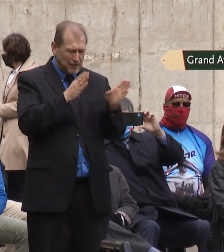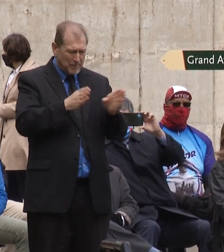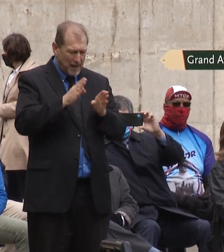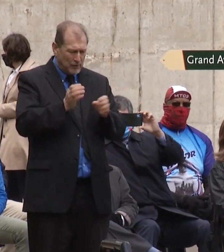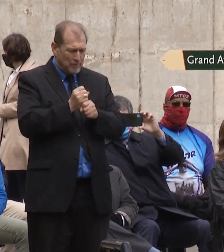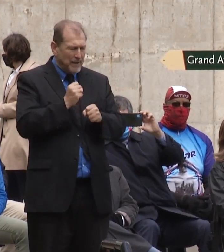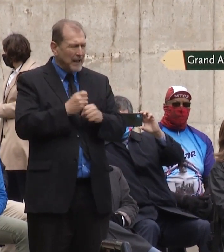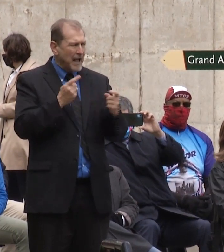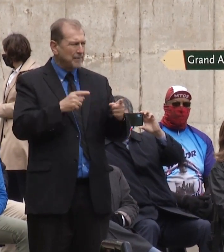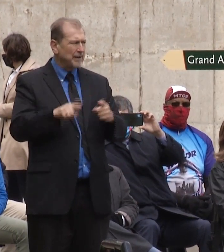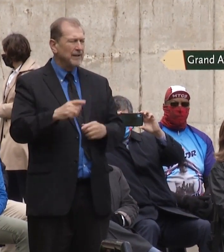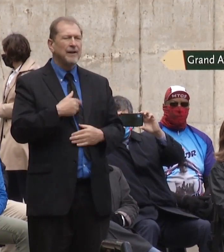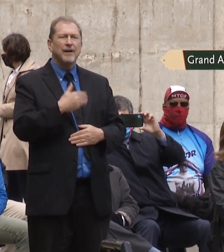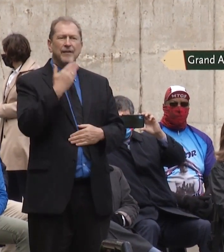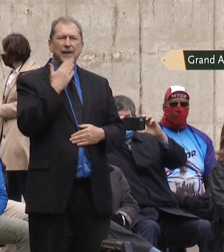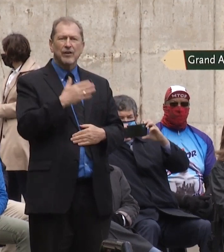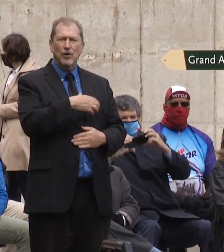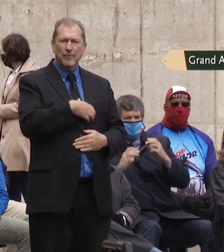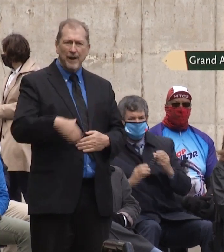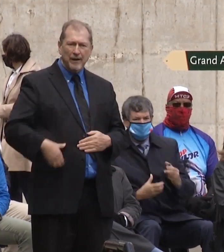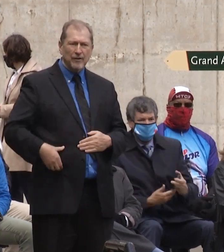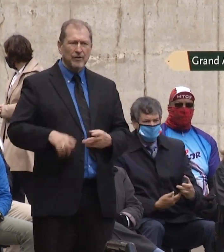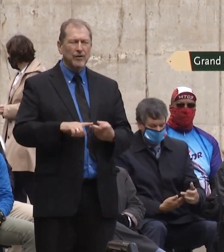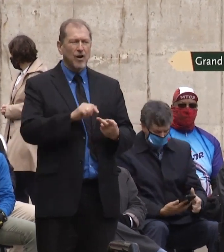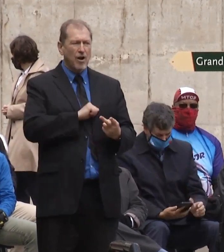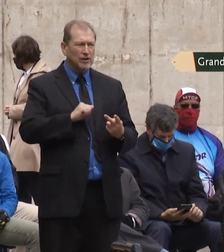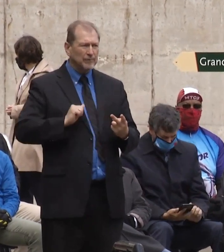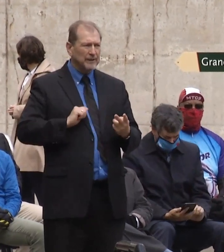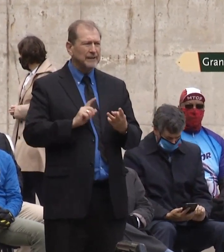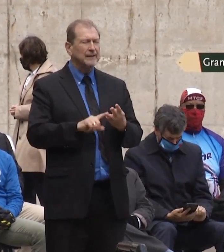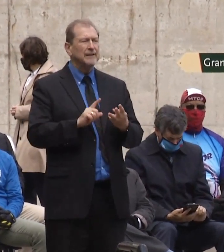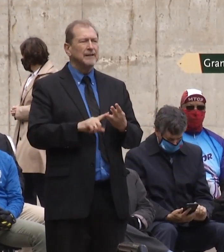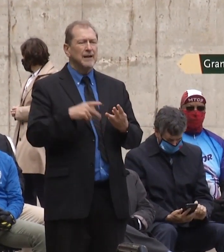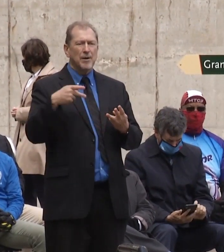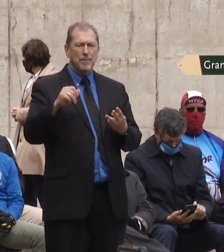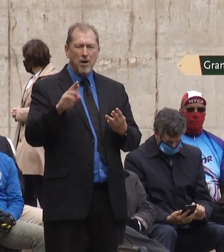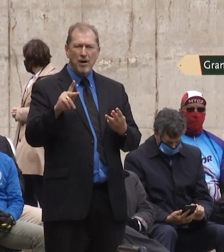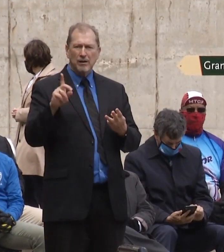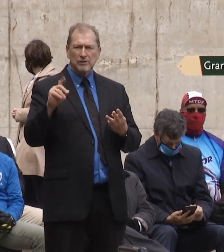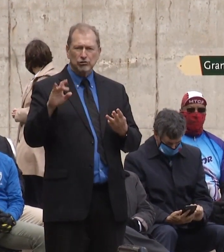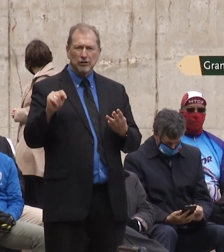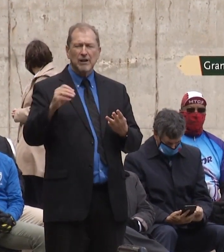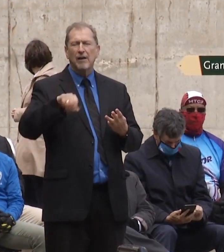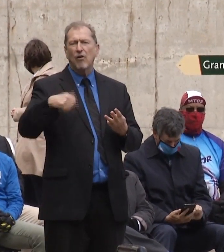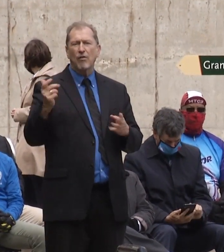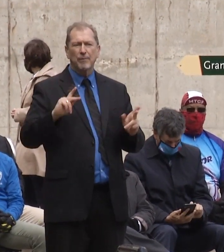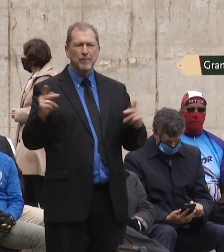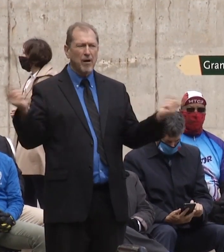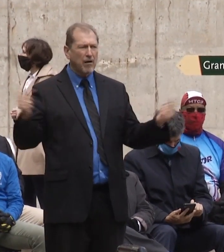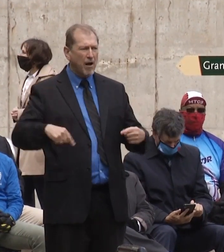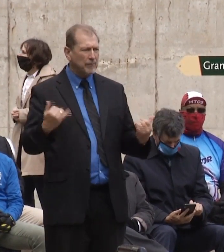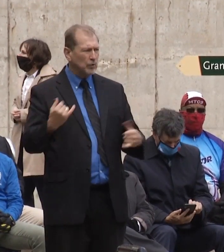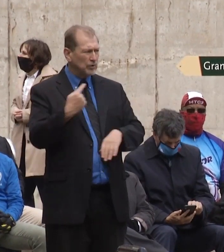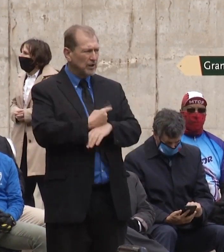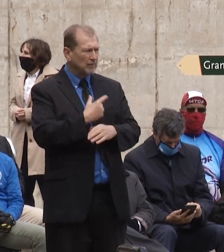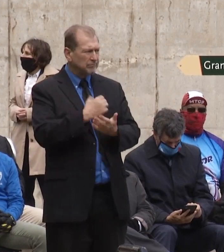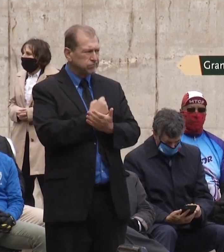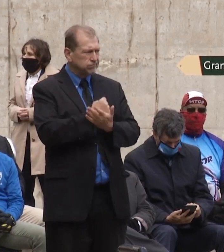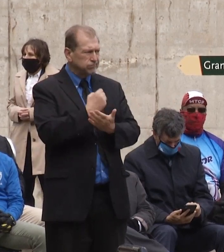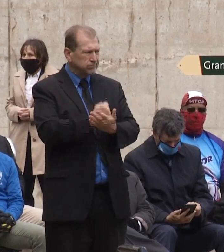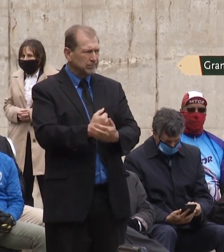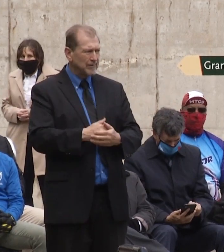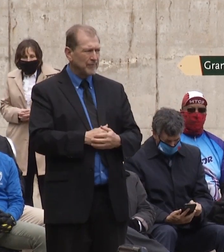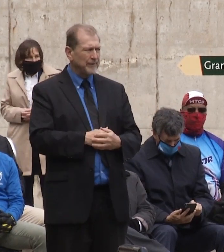Mayor, Aldermen, Park District, and other stakeholders for coming here today. I am Acting